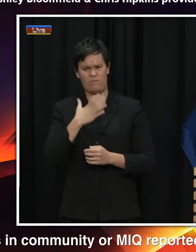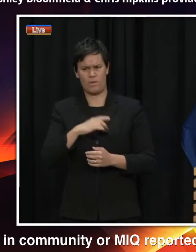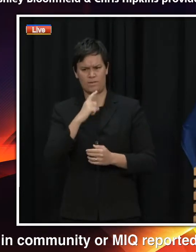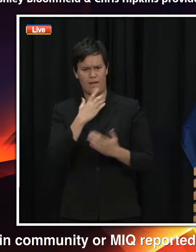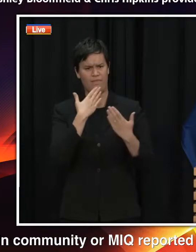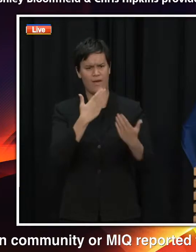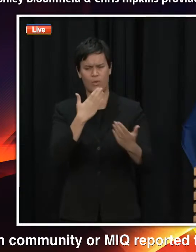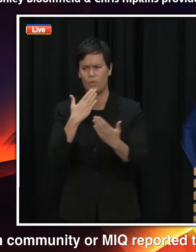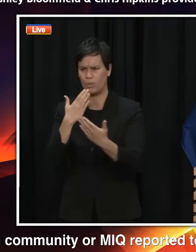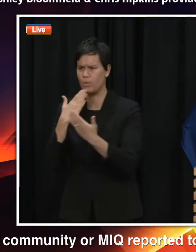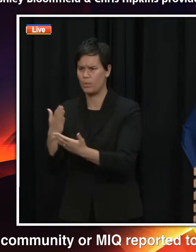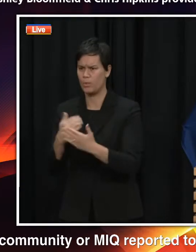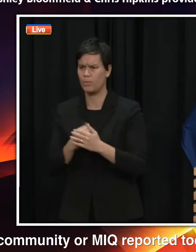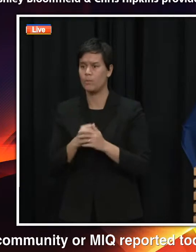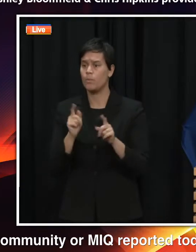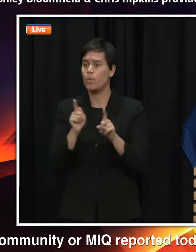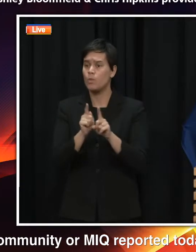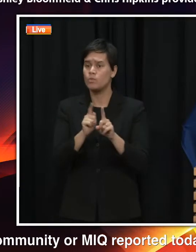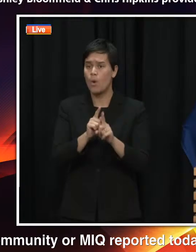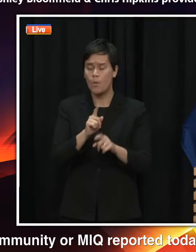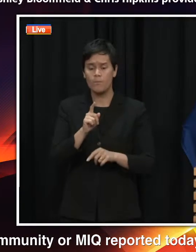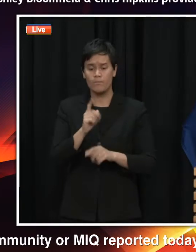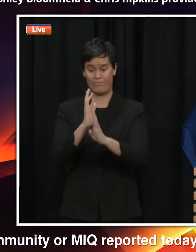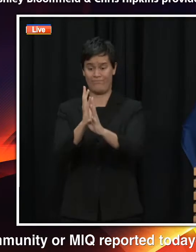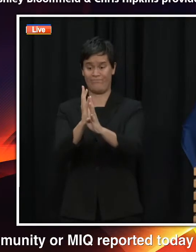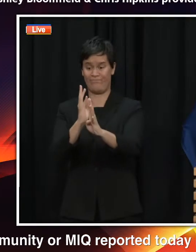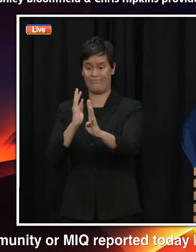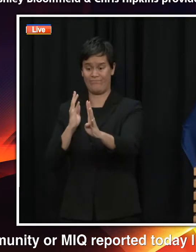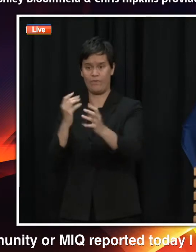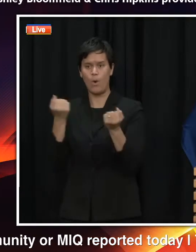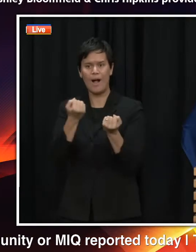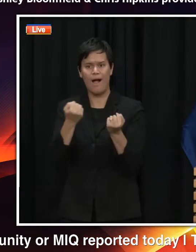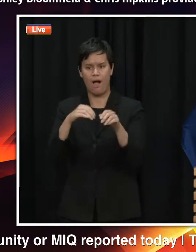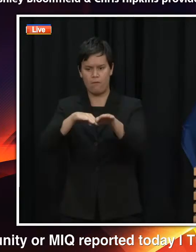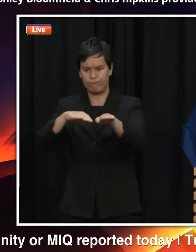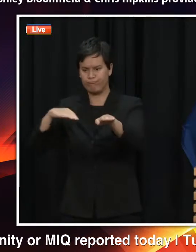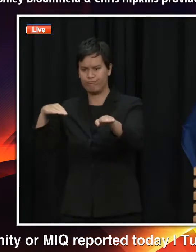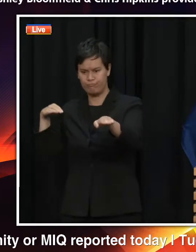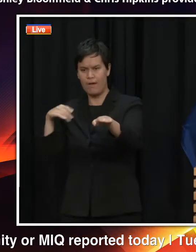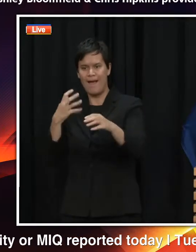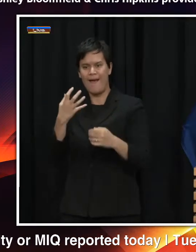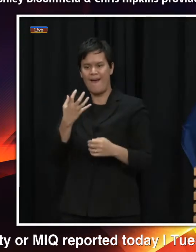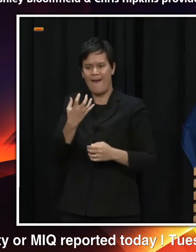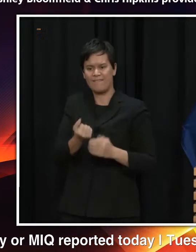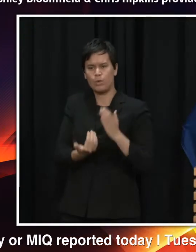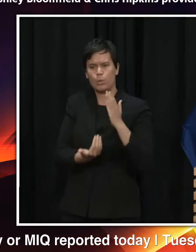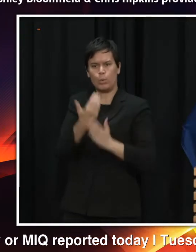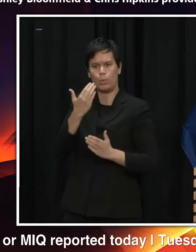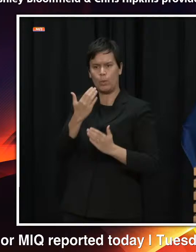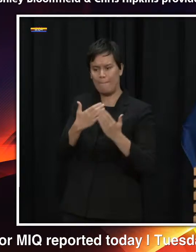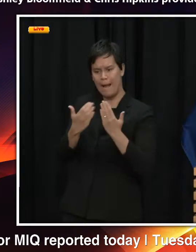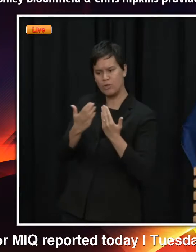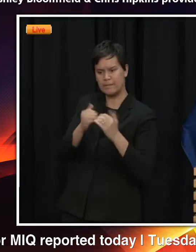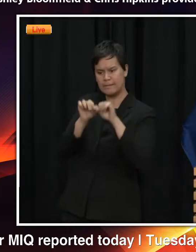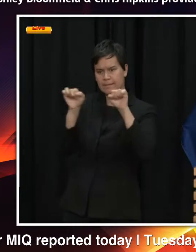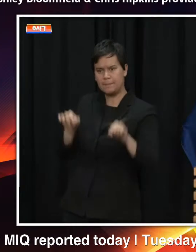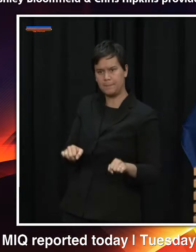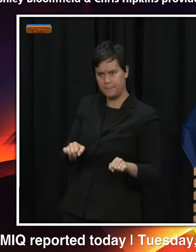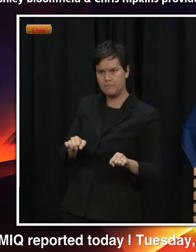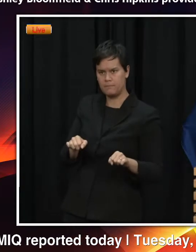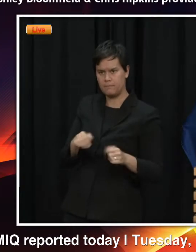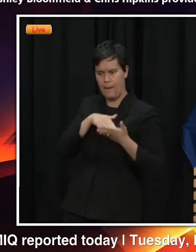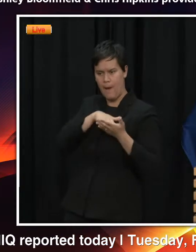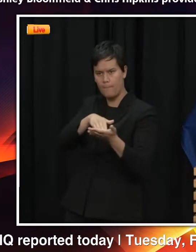infection prevention control processes in place around queues with queue management for the number of people who are turning out. And I do want to also